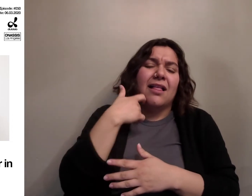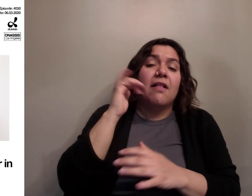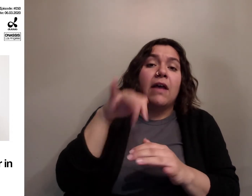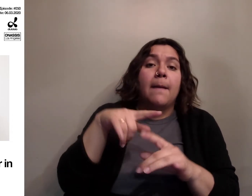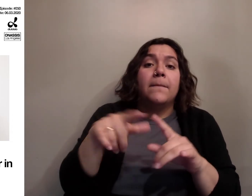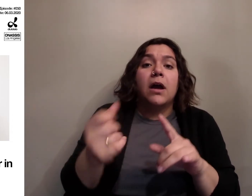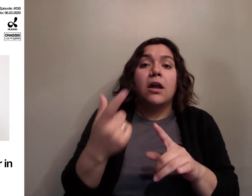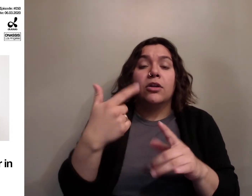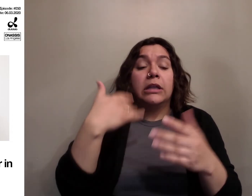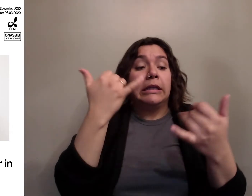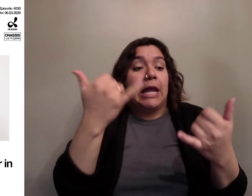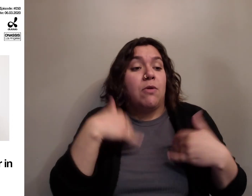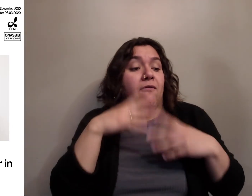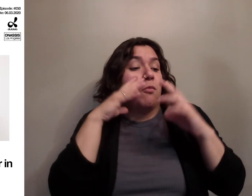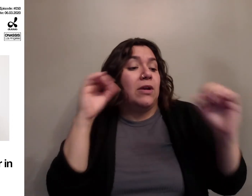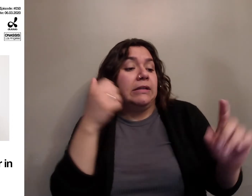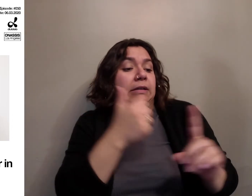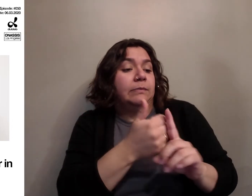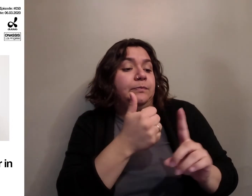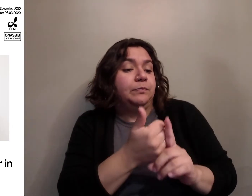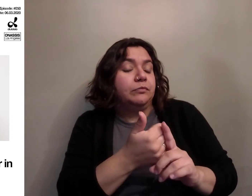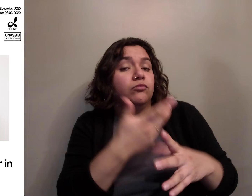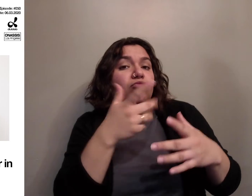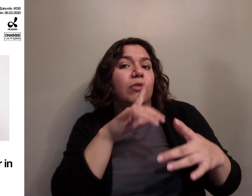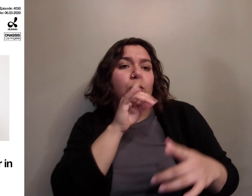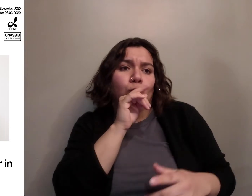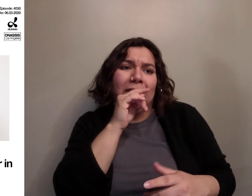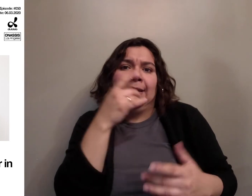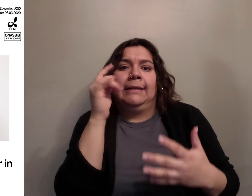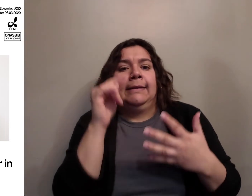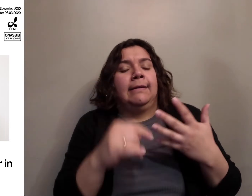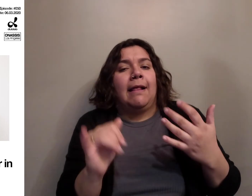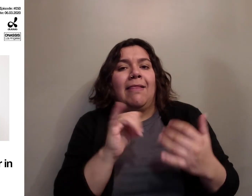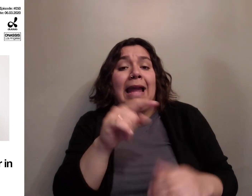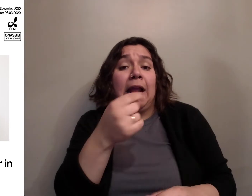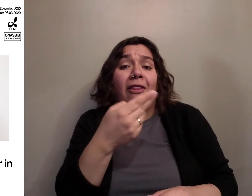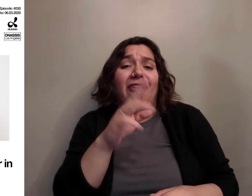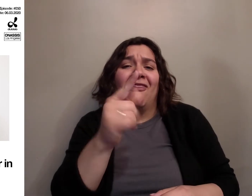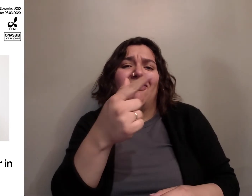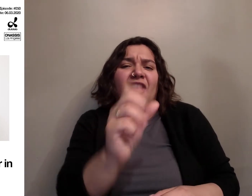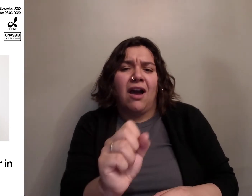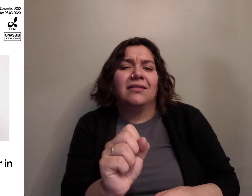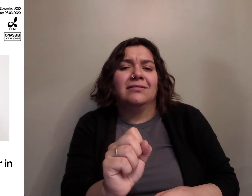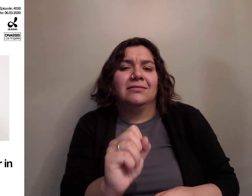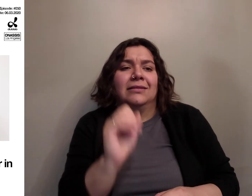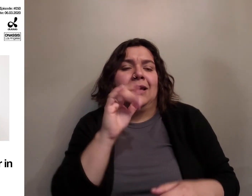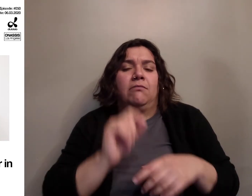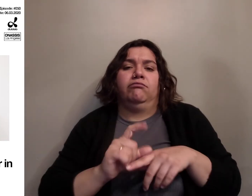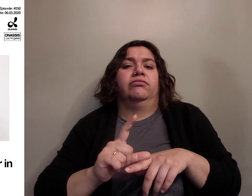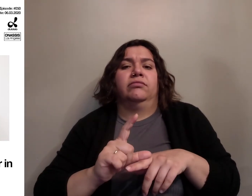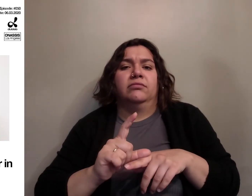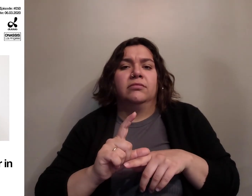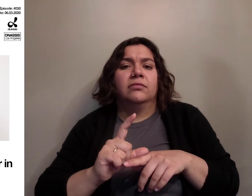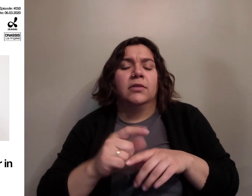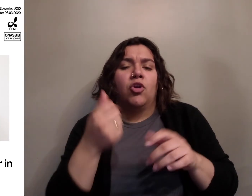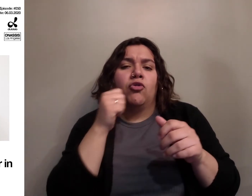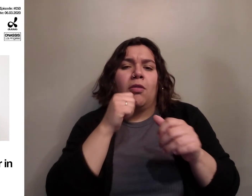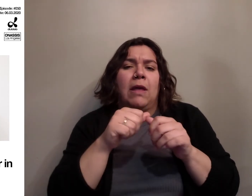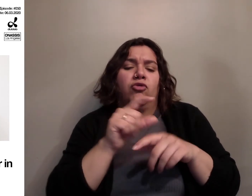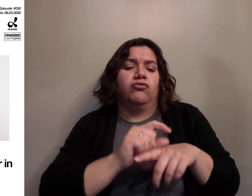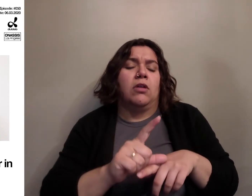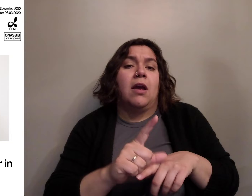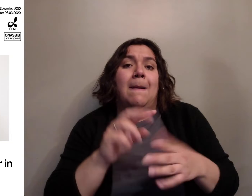Yeah, and then you have a president at this moment who is treating things like